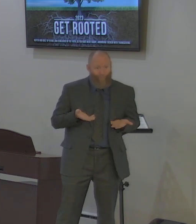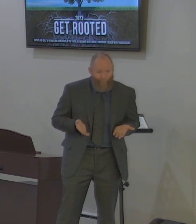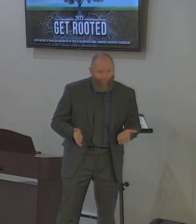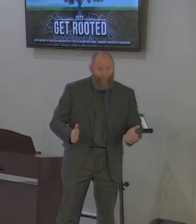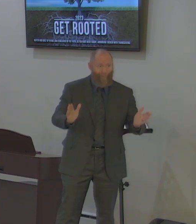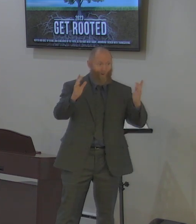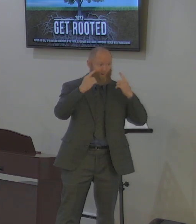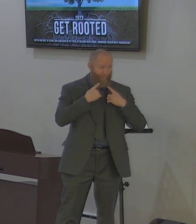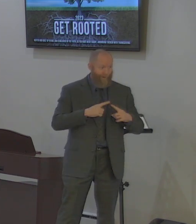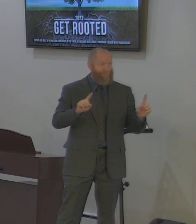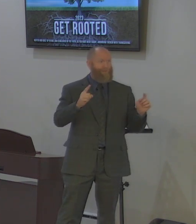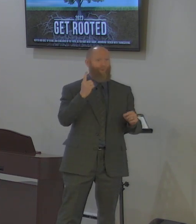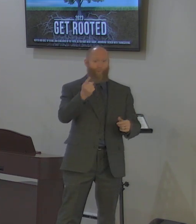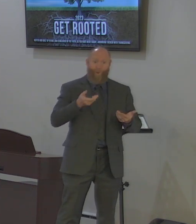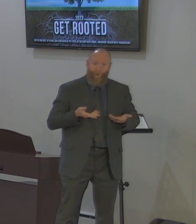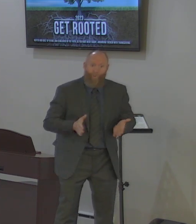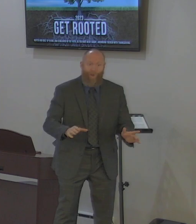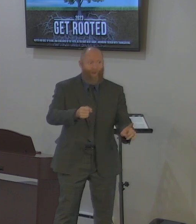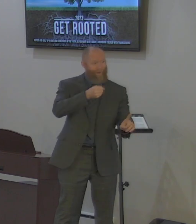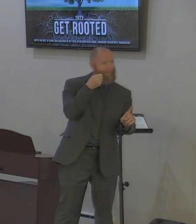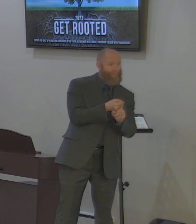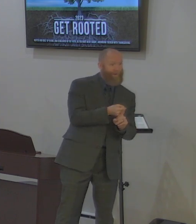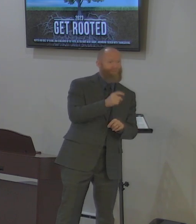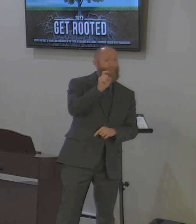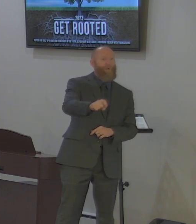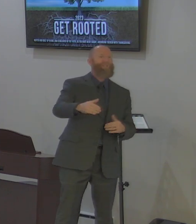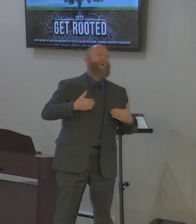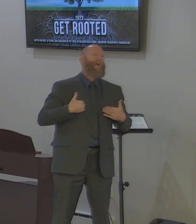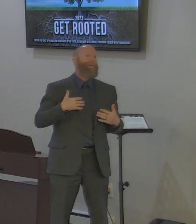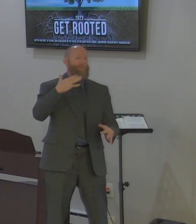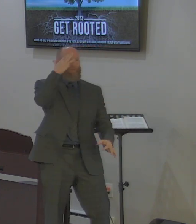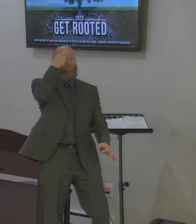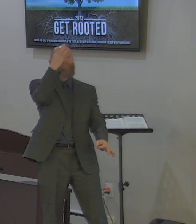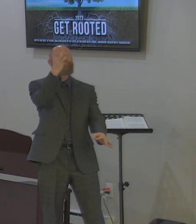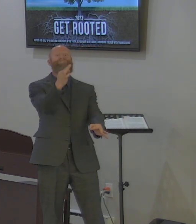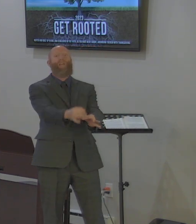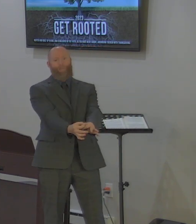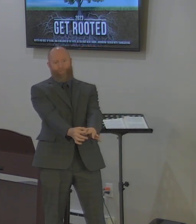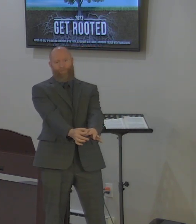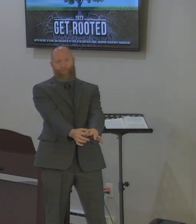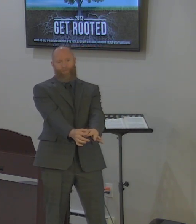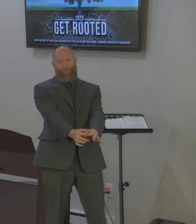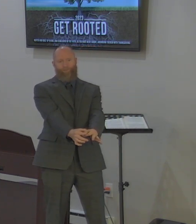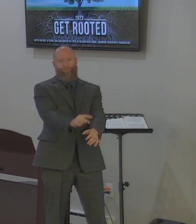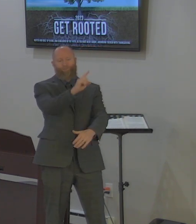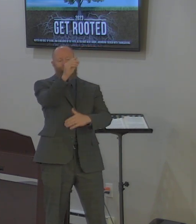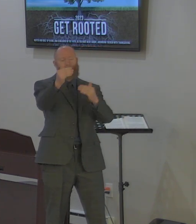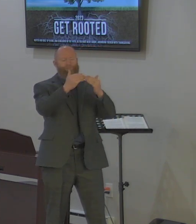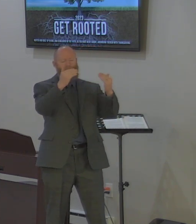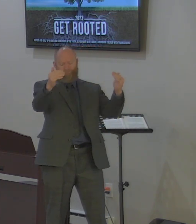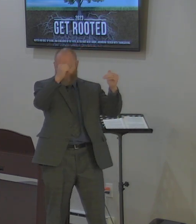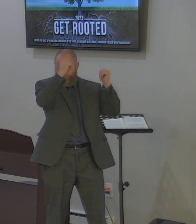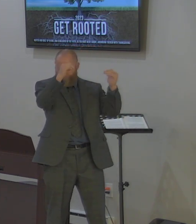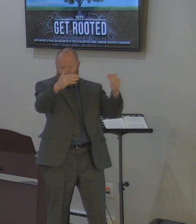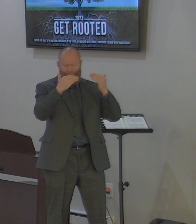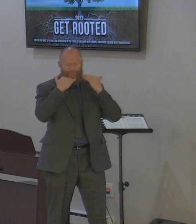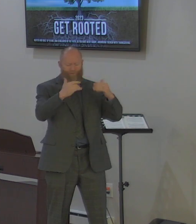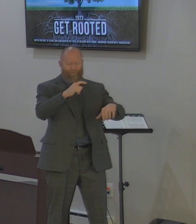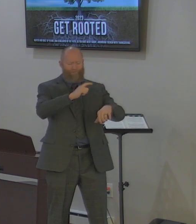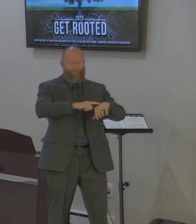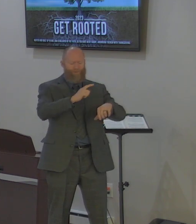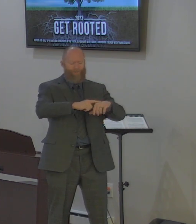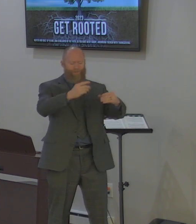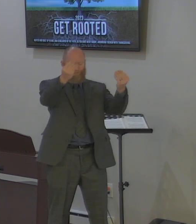going to have an impact is through faith. Let's pray. Heavenly Father, I pray then, thank you for this time. Thank you, Lord, for given